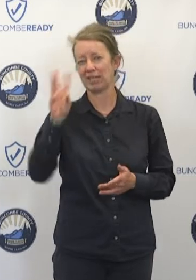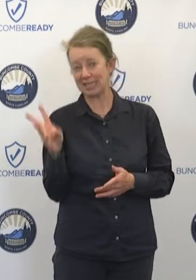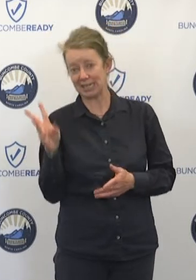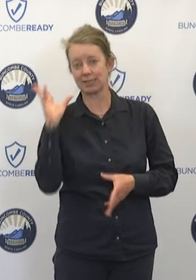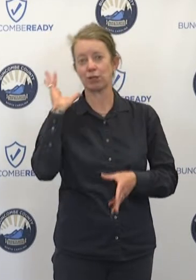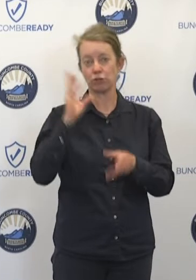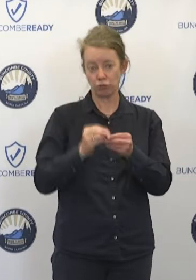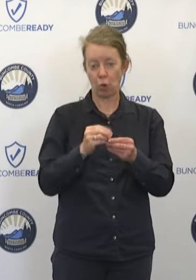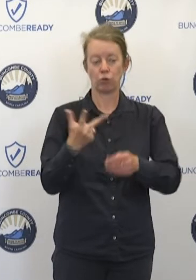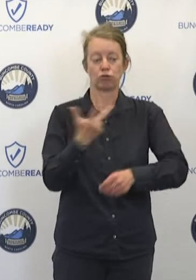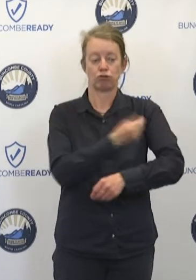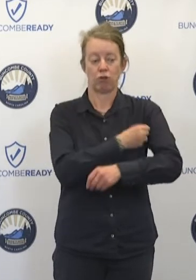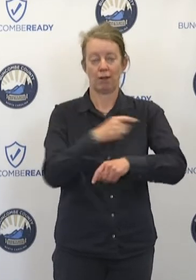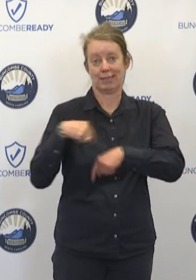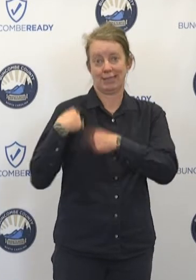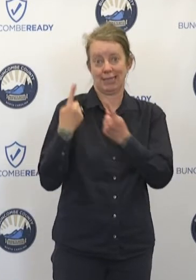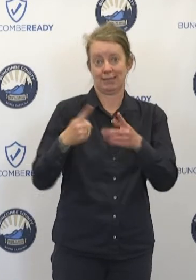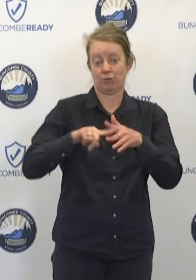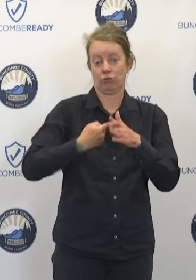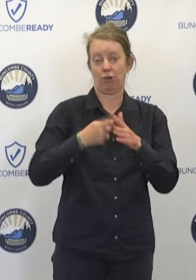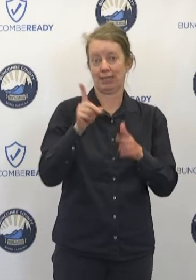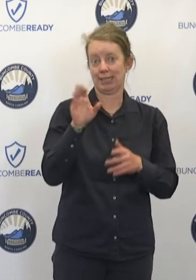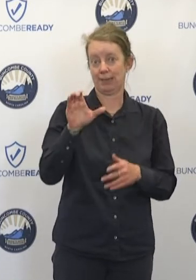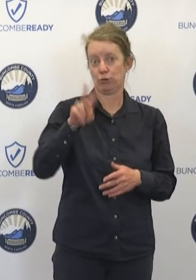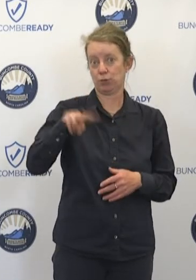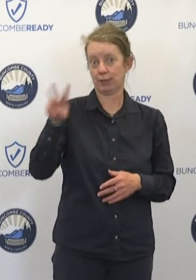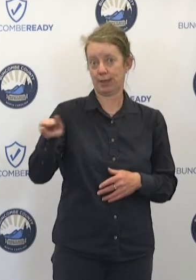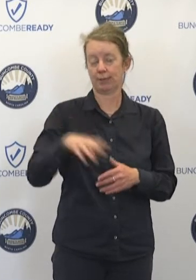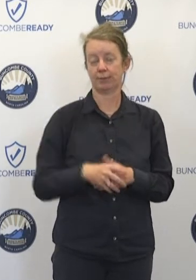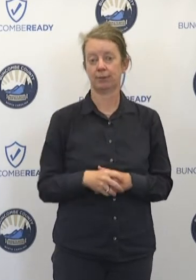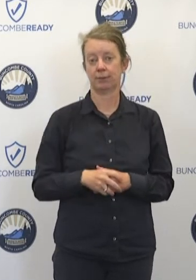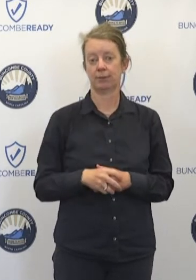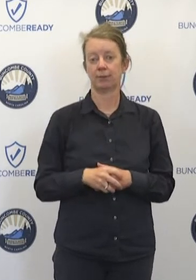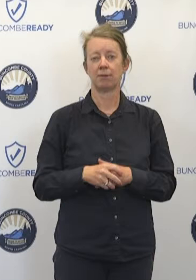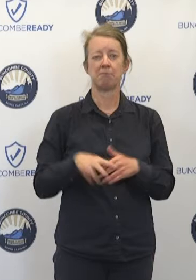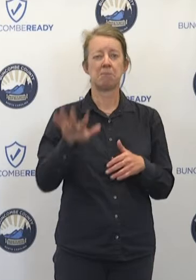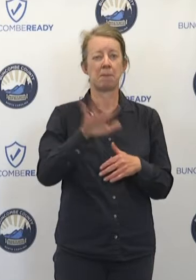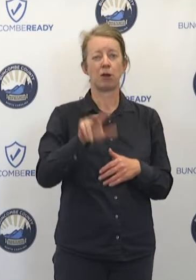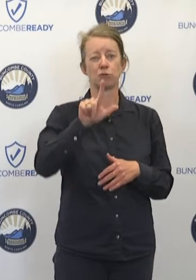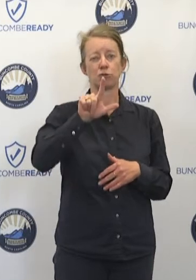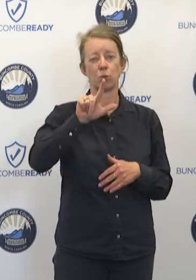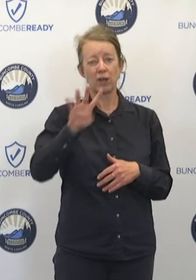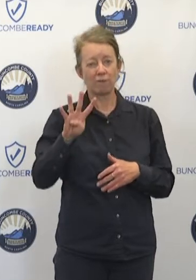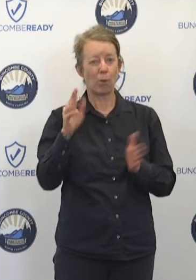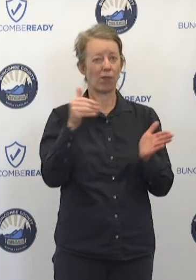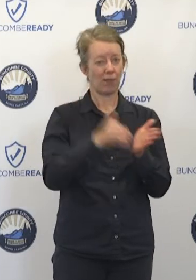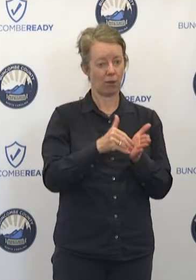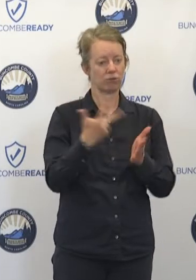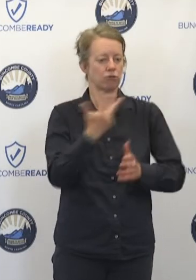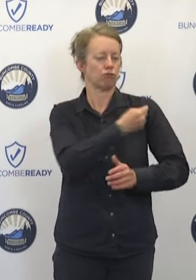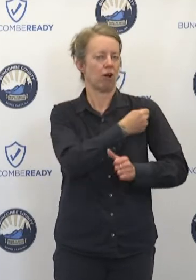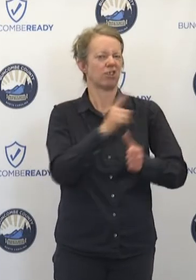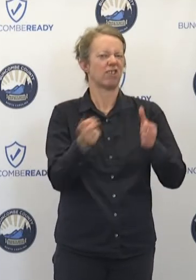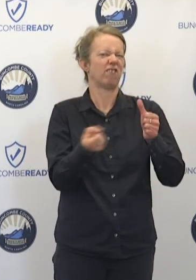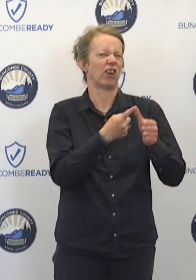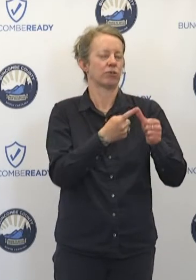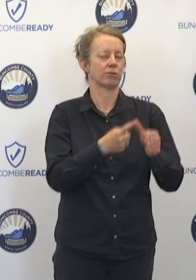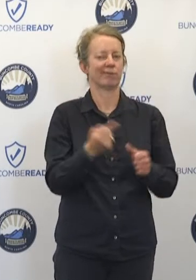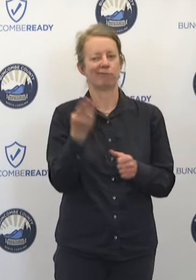38,146 total doses since beginning December 22nd. Almost 24,000 of these are first doses, and